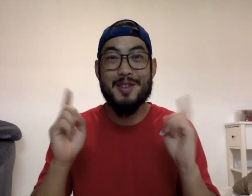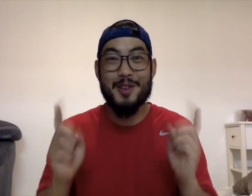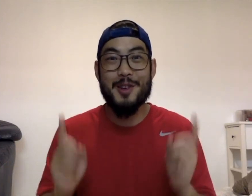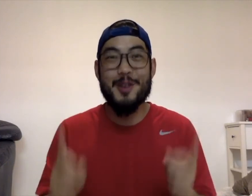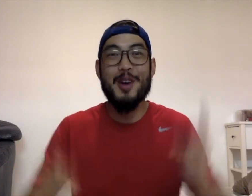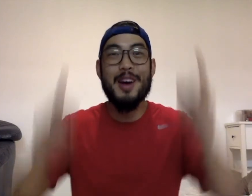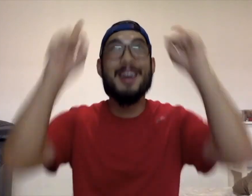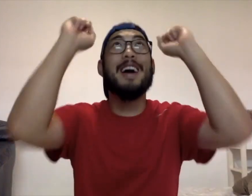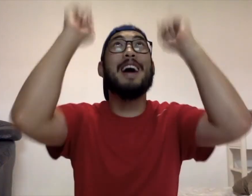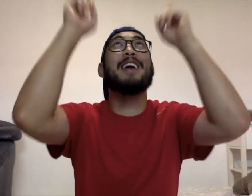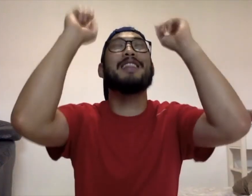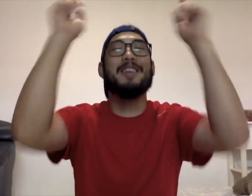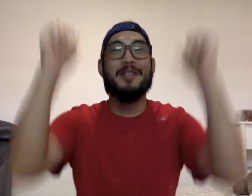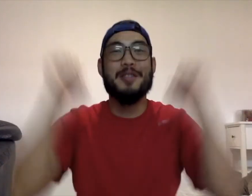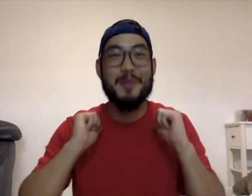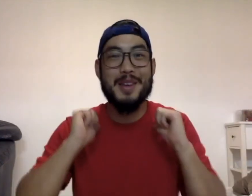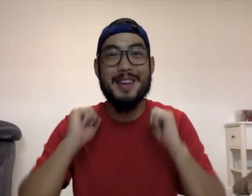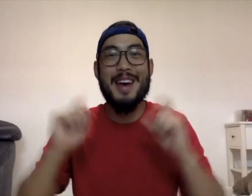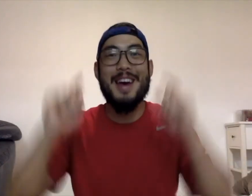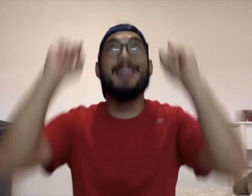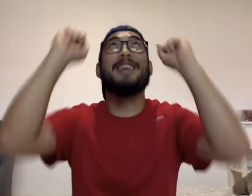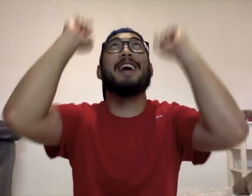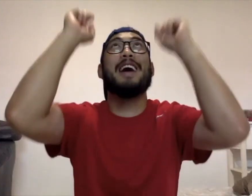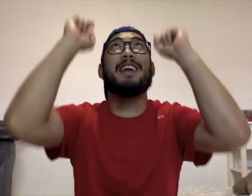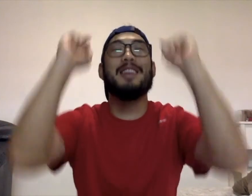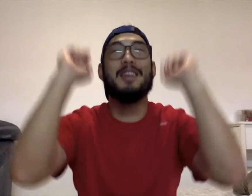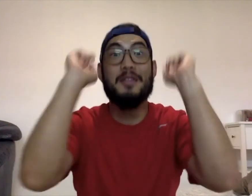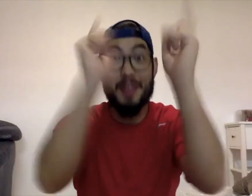true. God loves me and God loves.